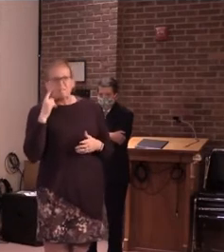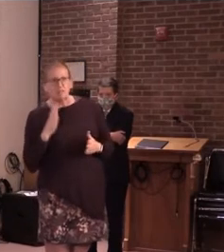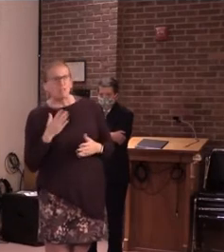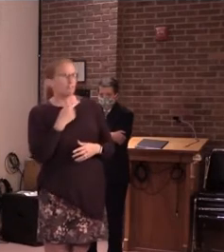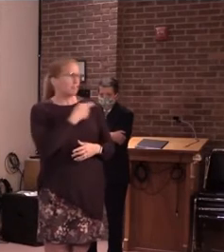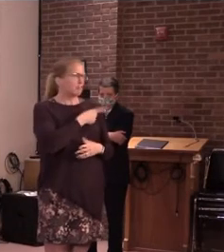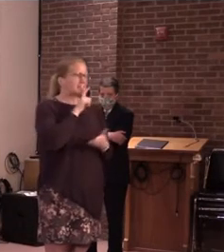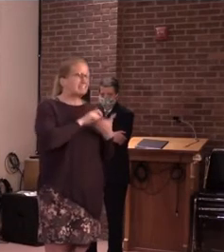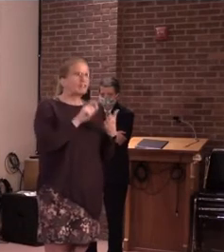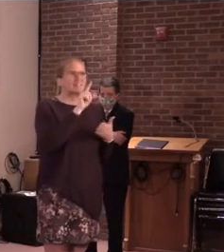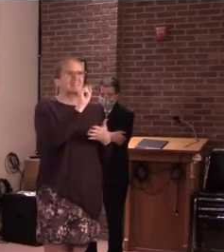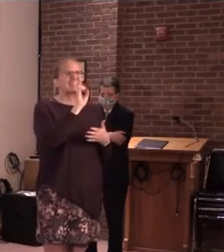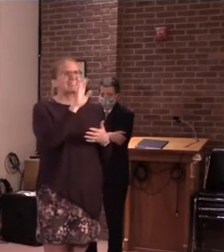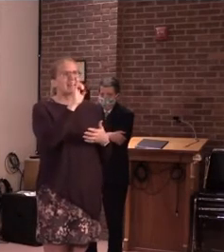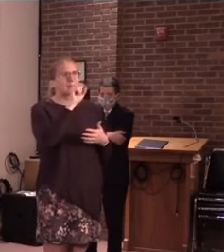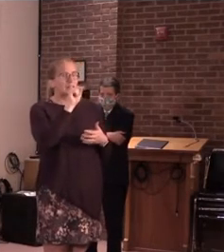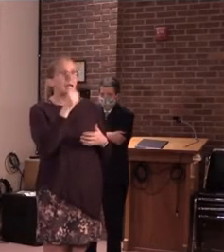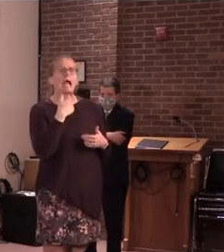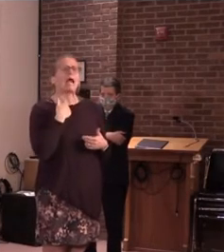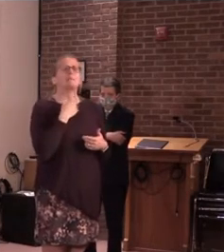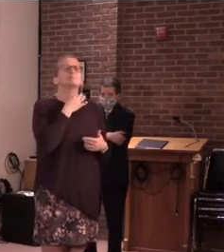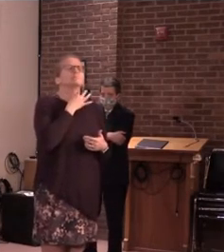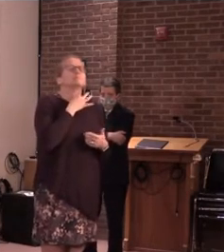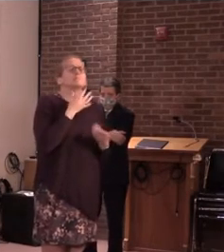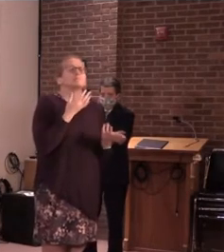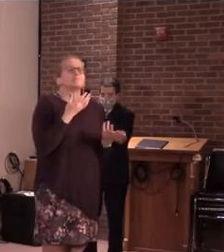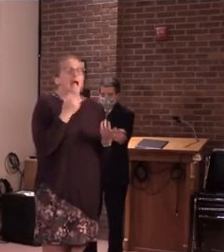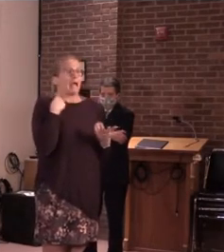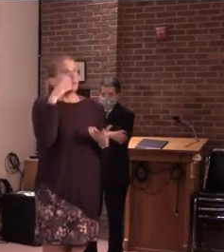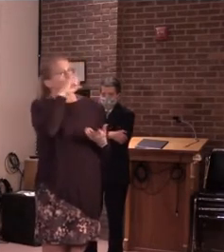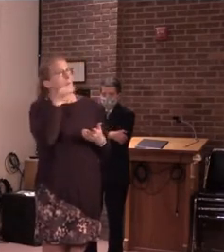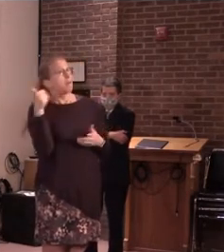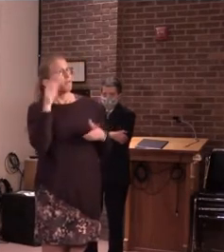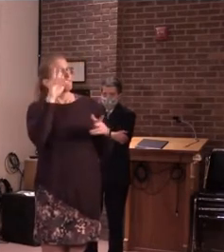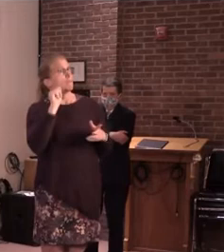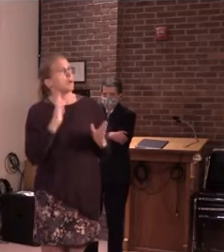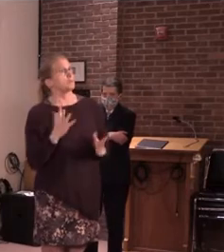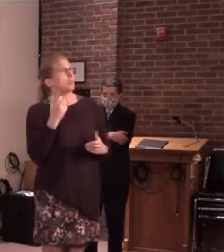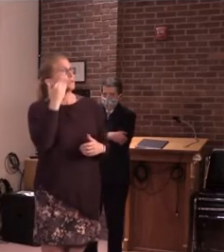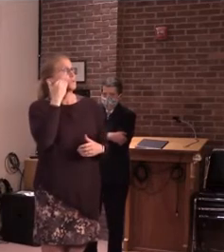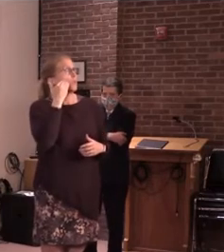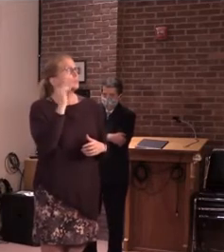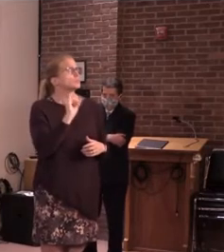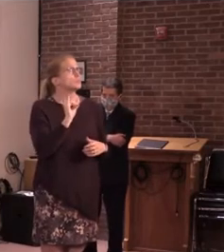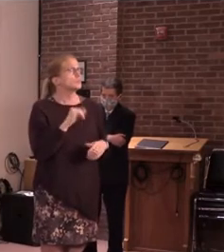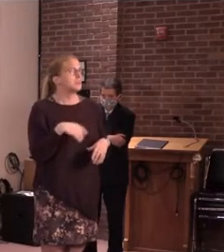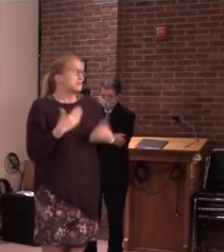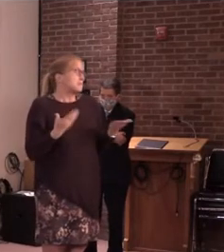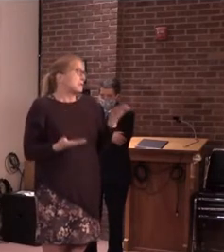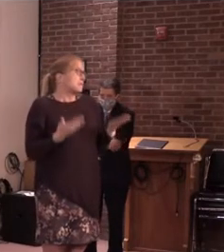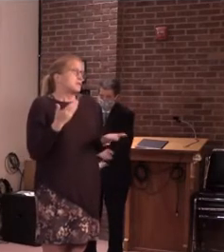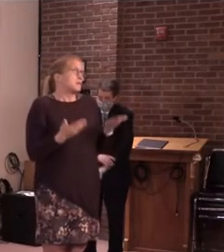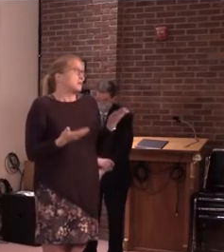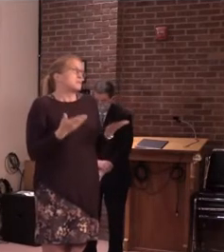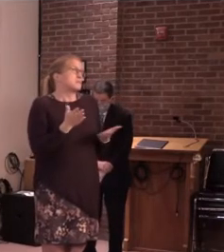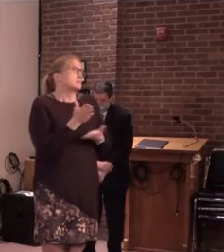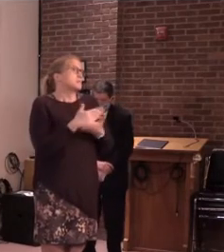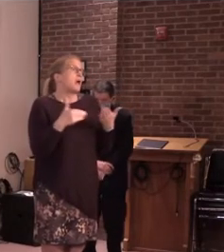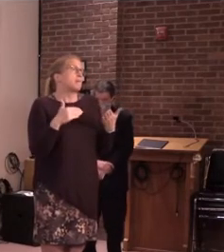lot of Vermonters would too, whether or not parts of the dairy industry,